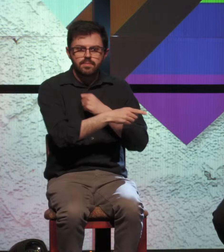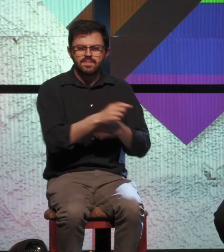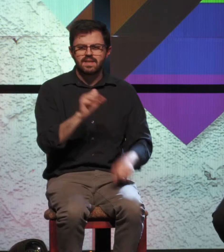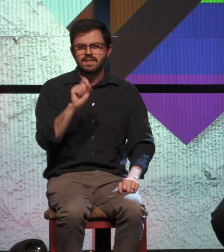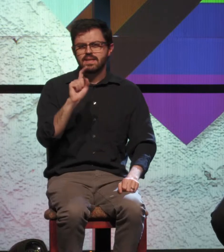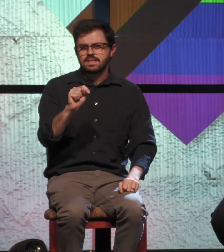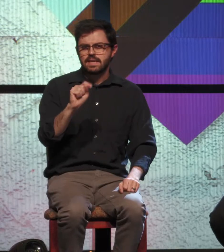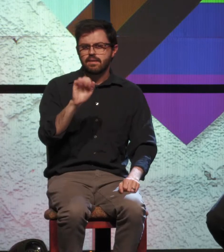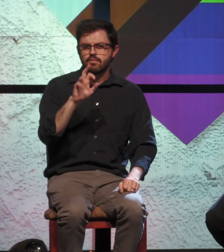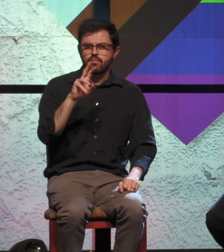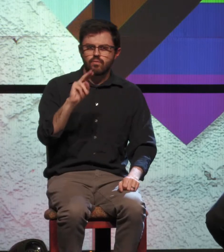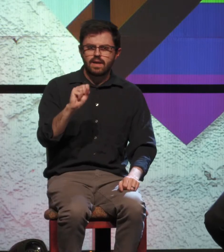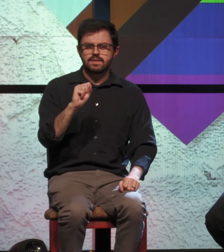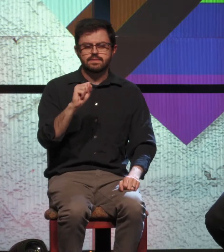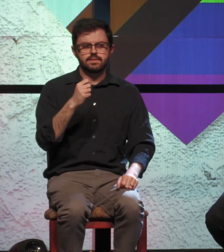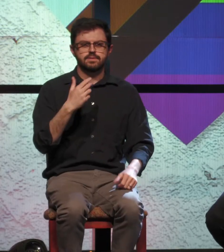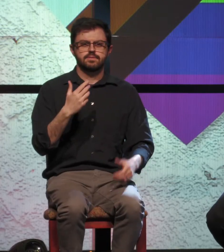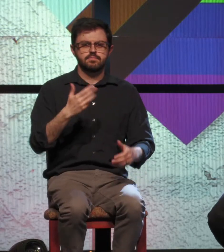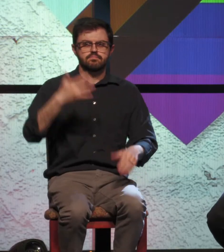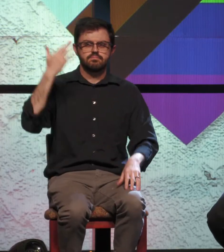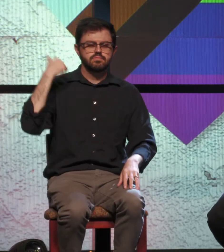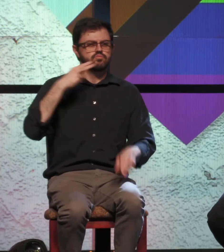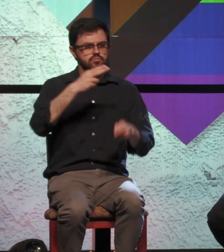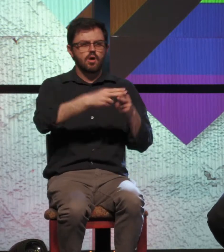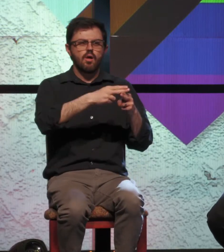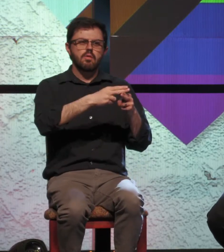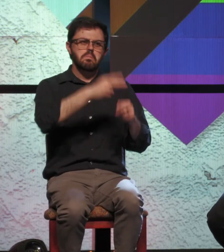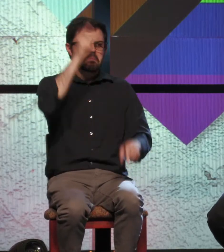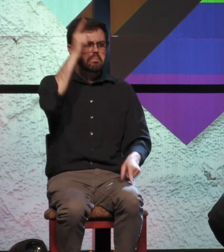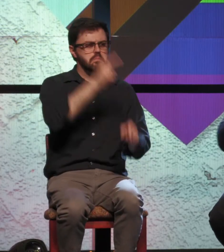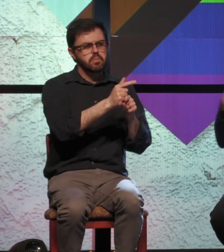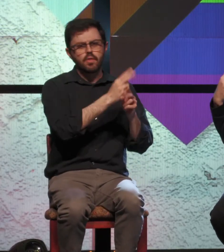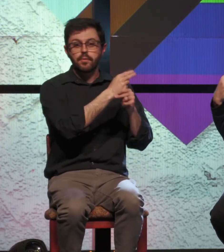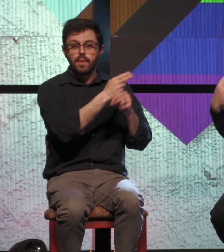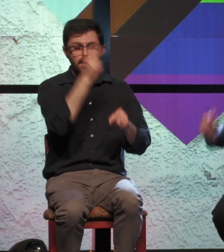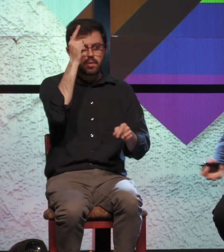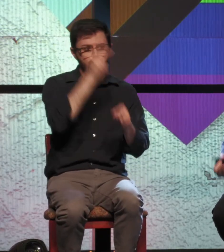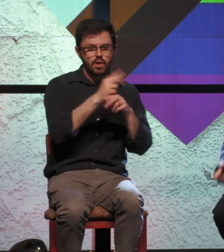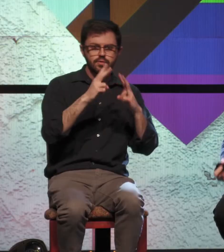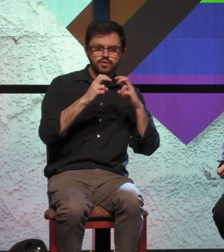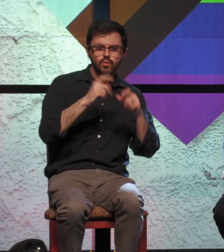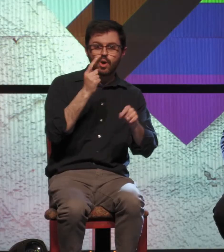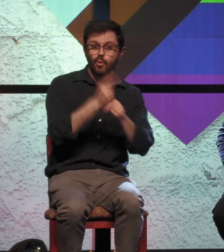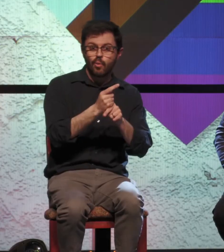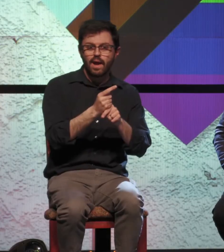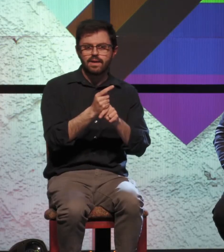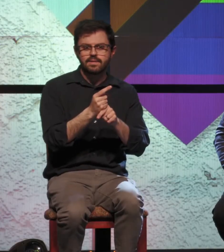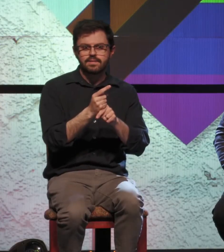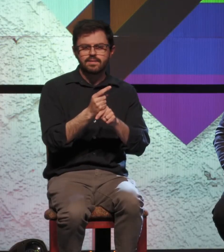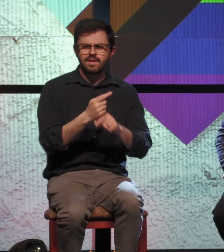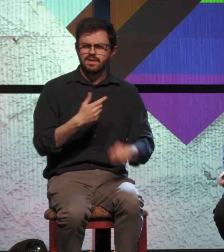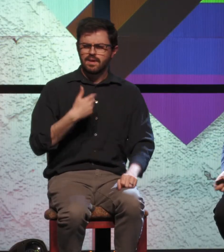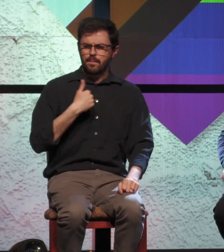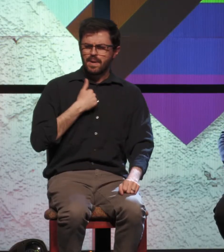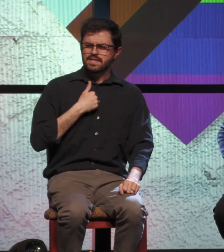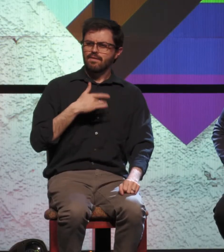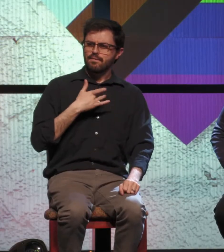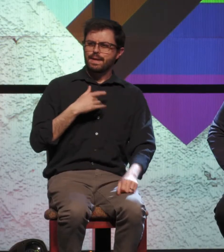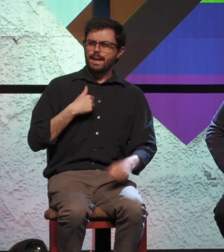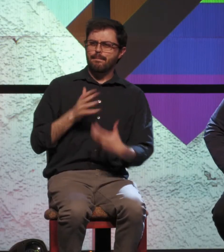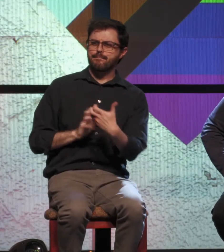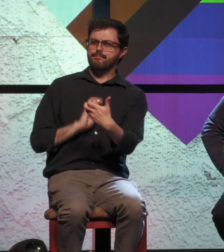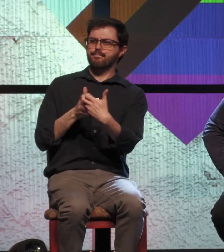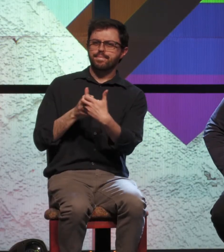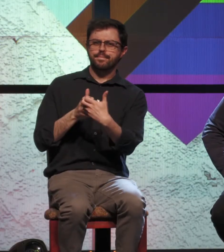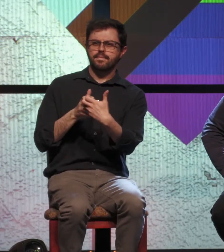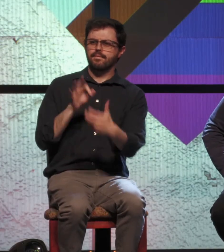brother rabbit, brother squirrel. Right? I think I would have been a good Franciscan. I think I could have rocked